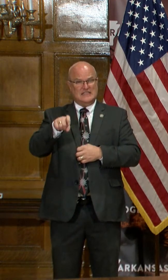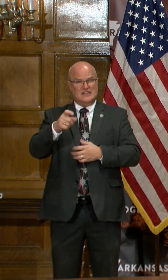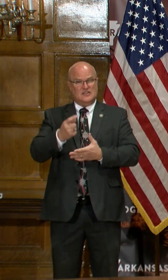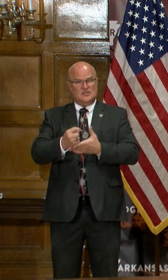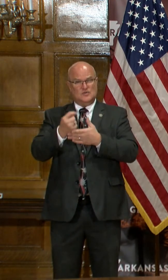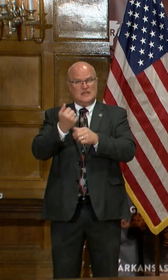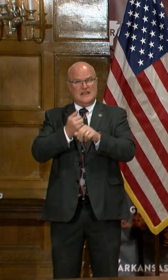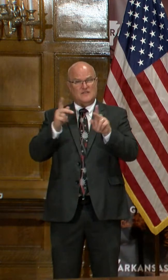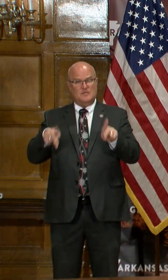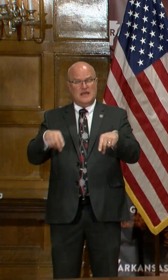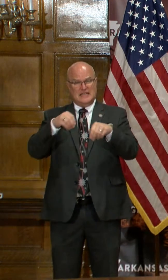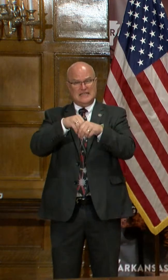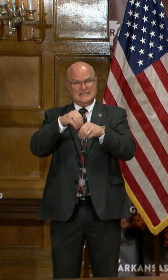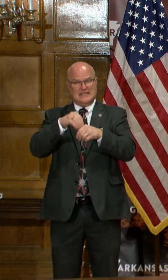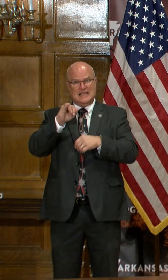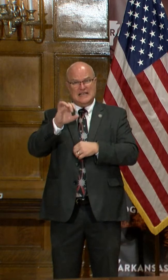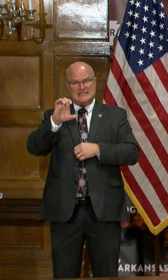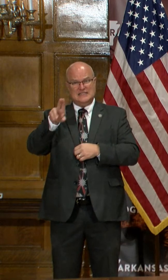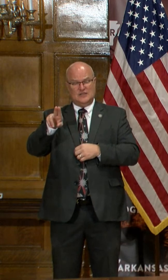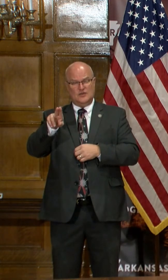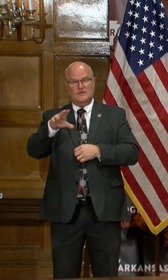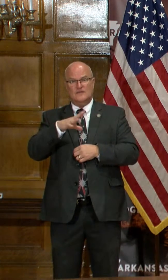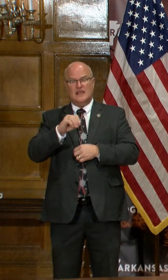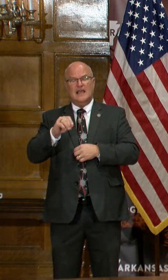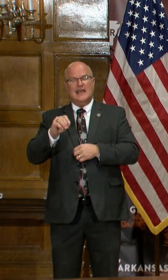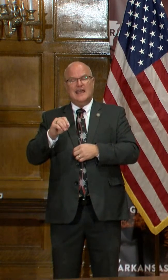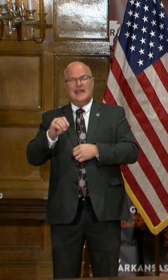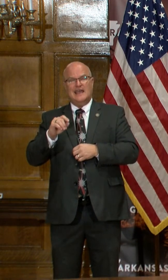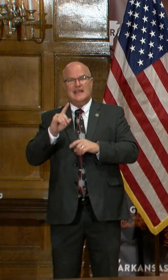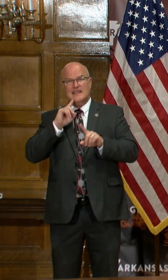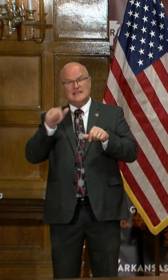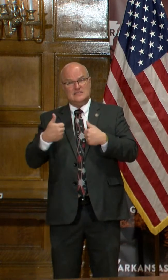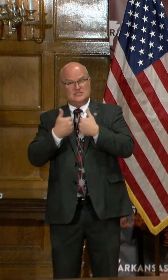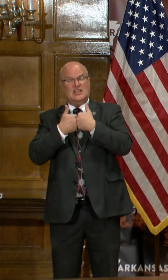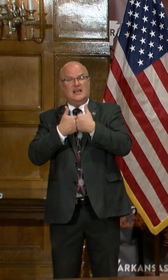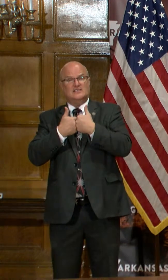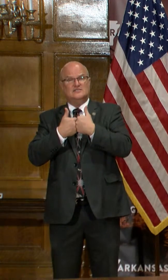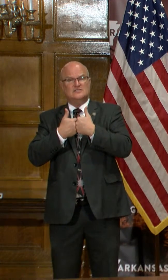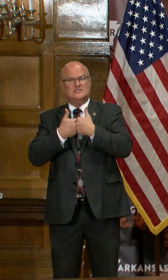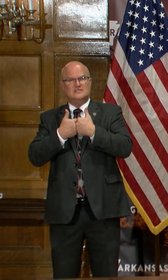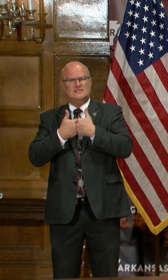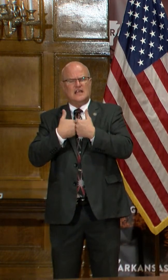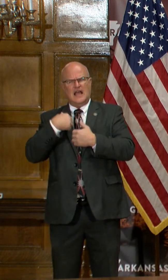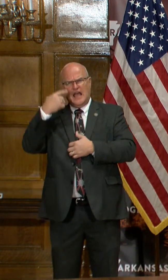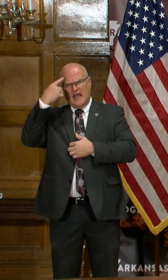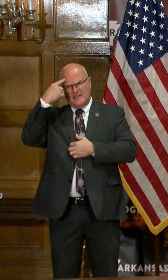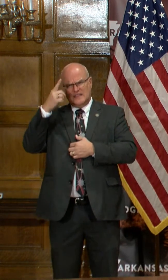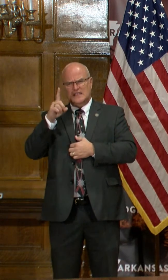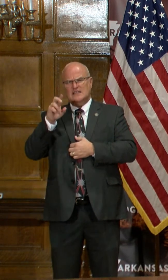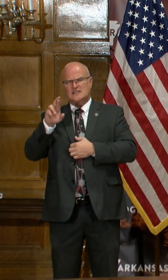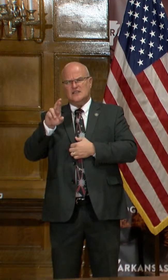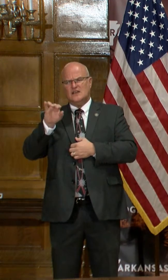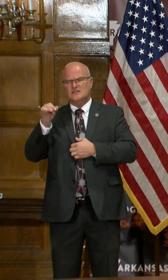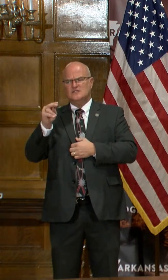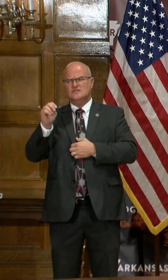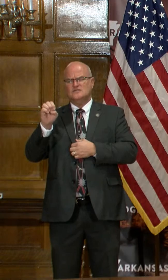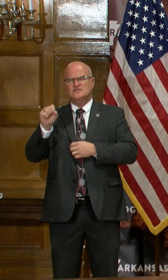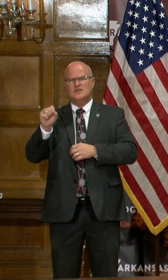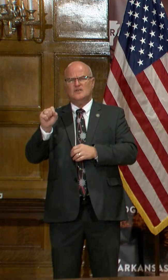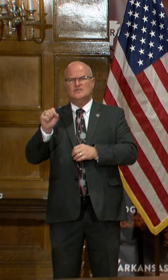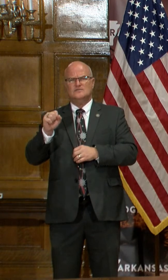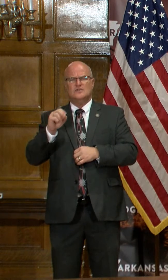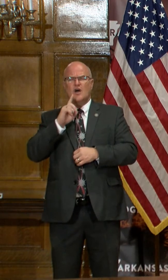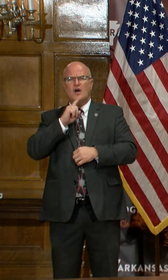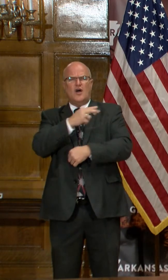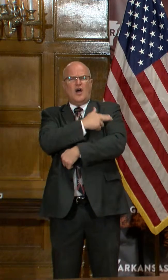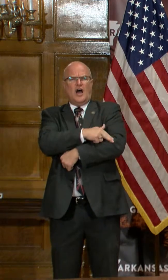treat everyone in the ICU? And in response to those challenges, and I think Dr. Jones began to speak to this, are hospitals in